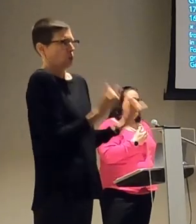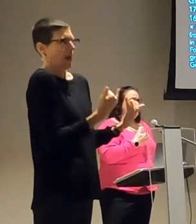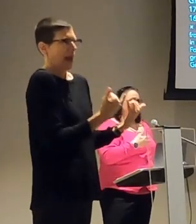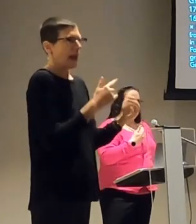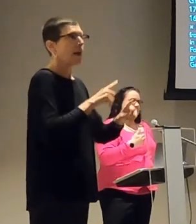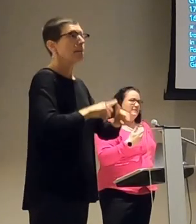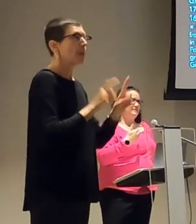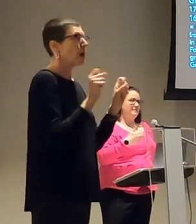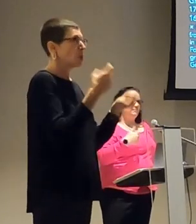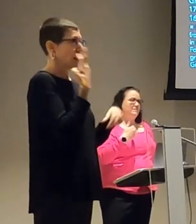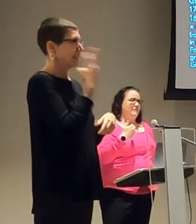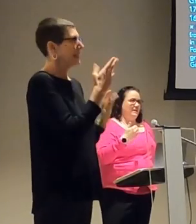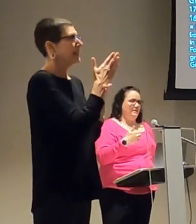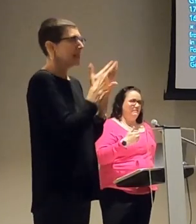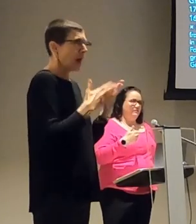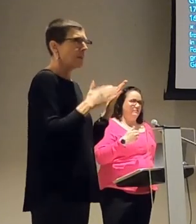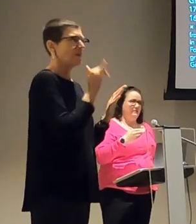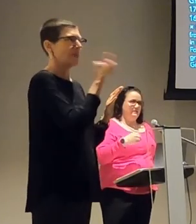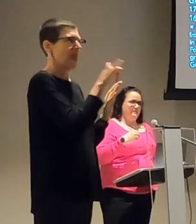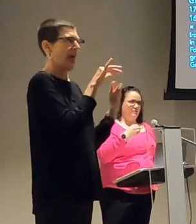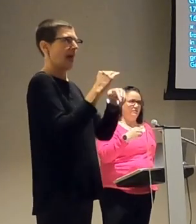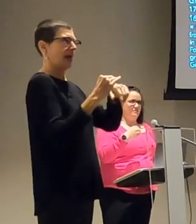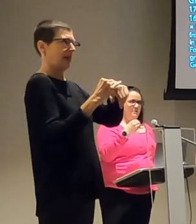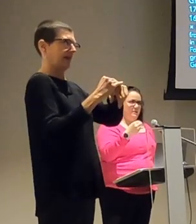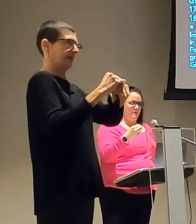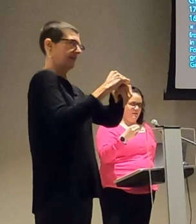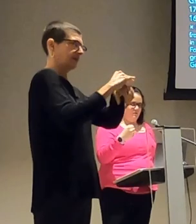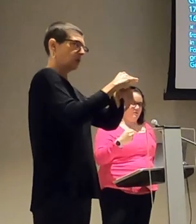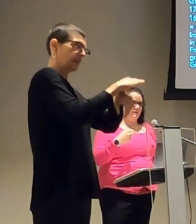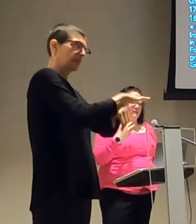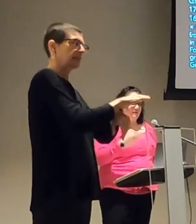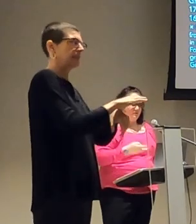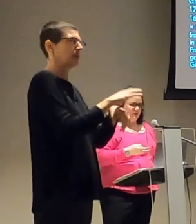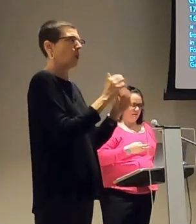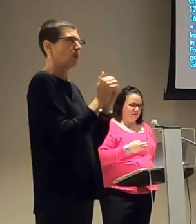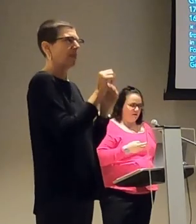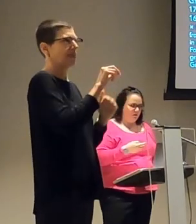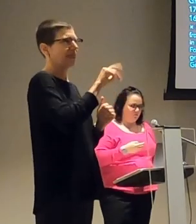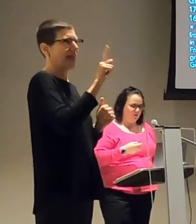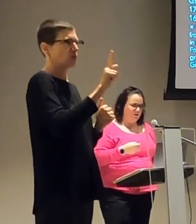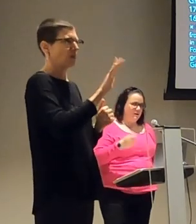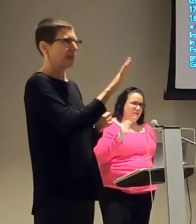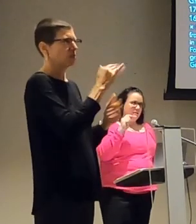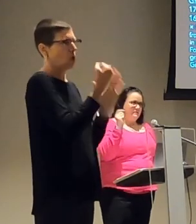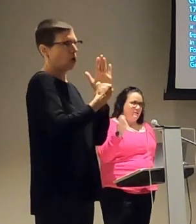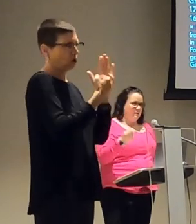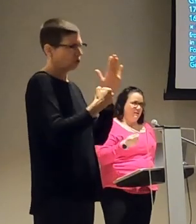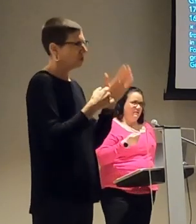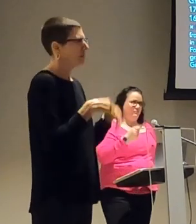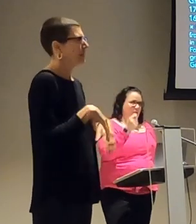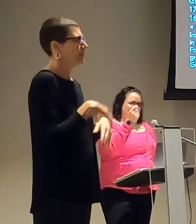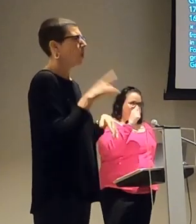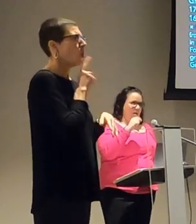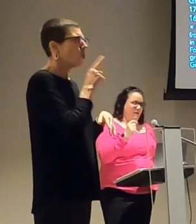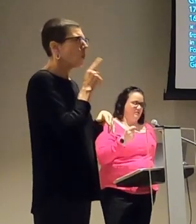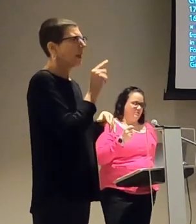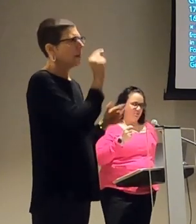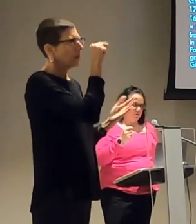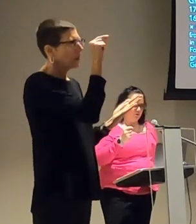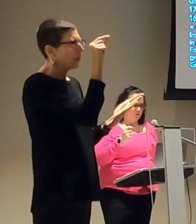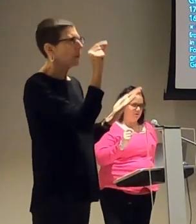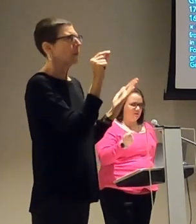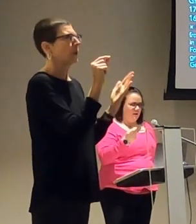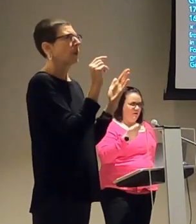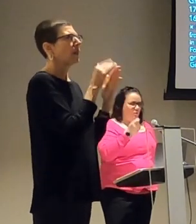but you can see some of that influence even creeping in with Lazzarini's artwork. The delicate way he paints